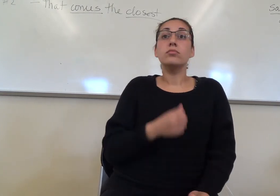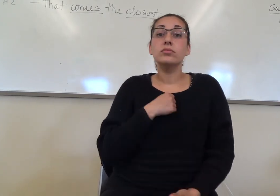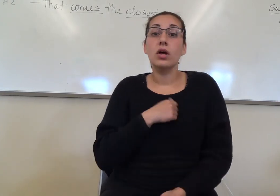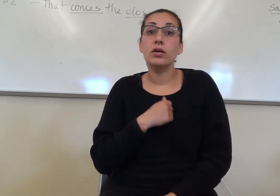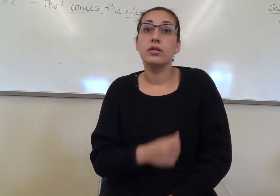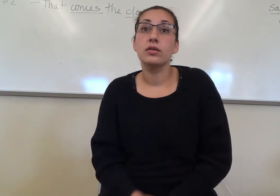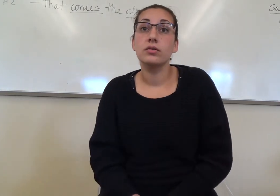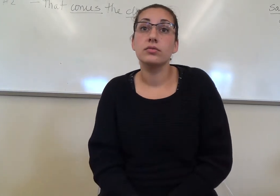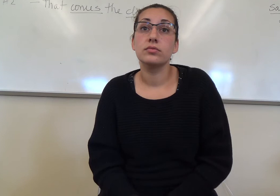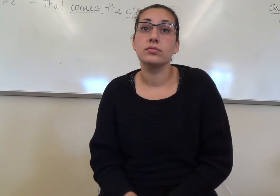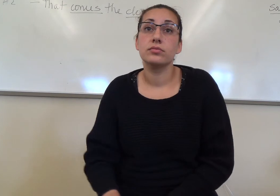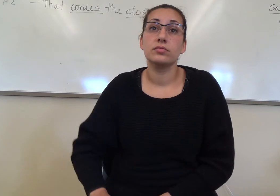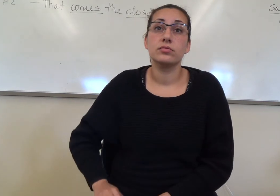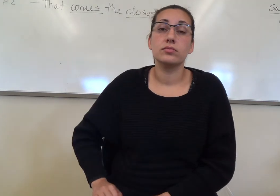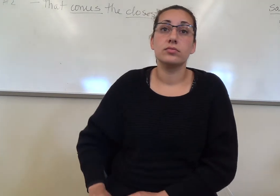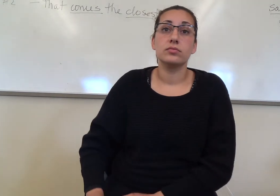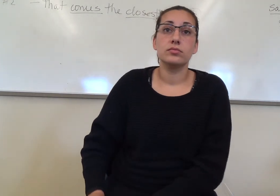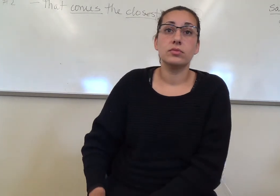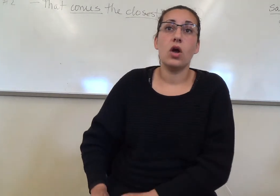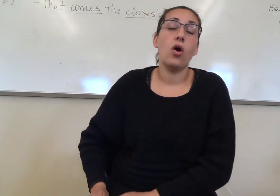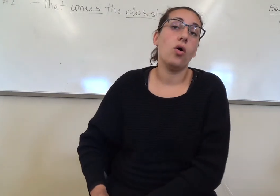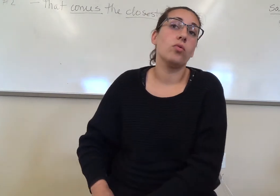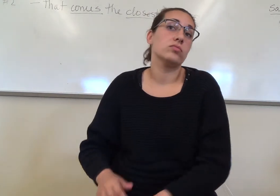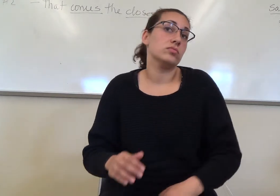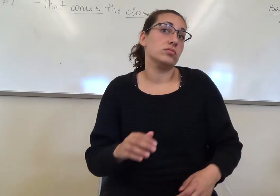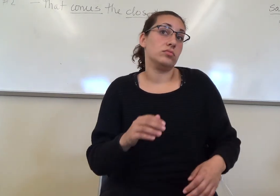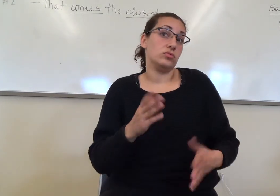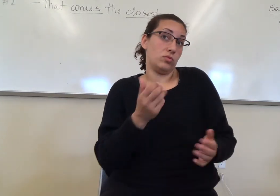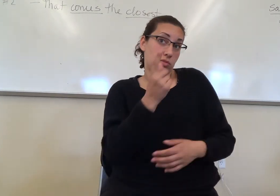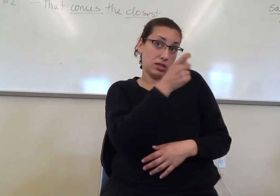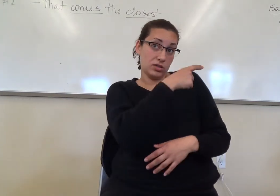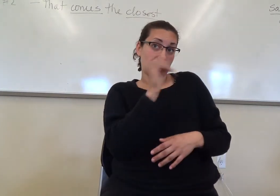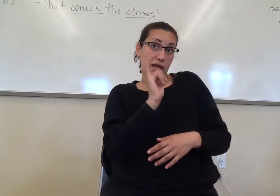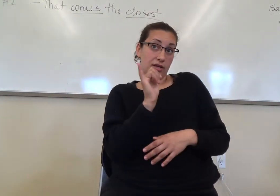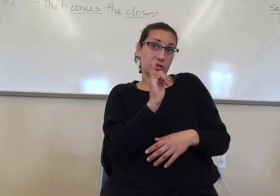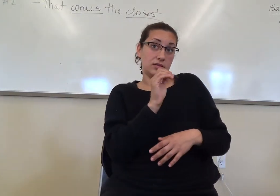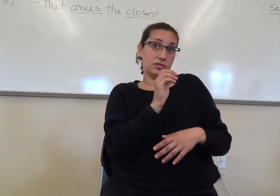homework in and see how you did on the last section, the last quarter.